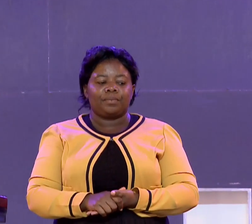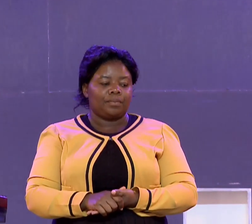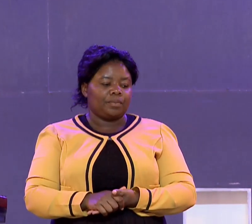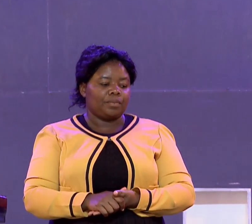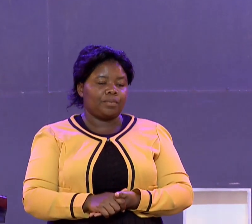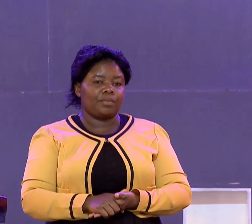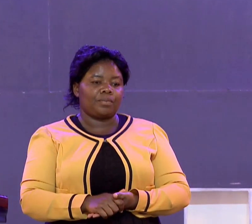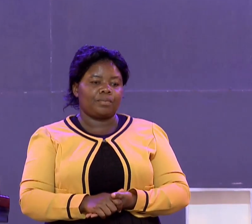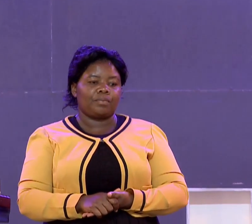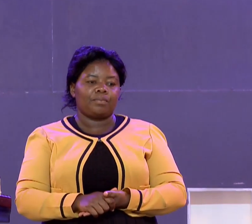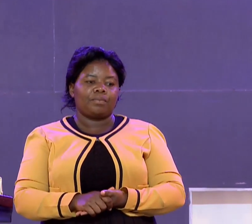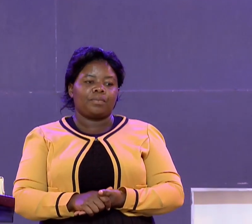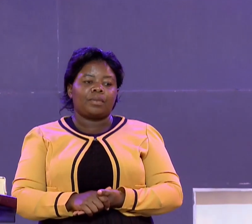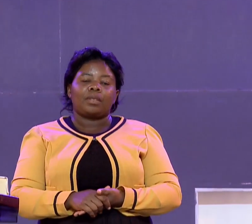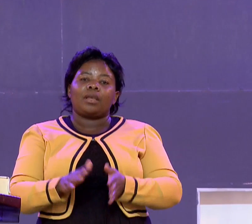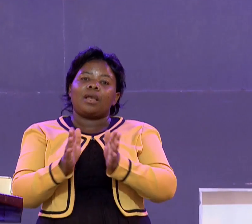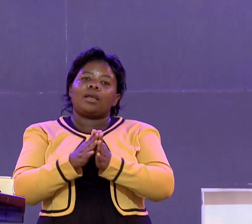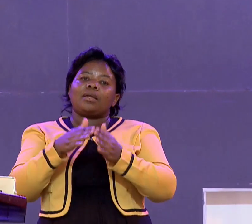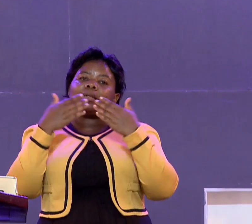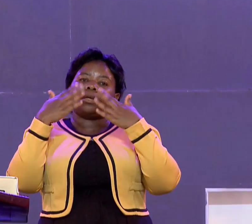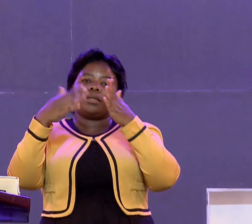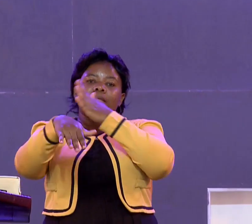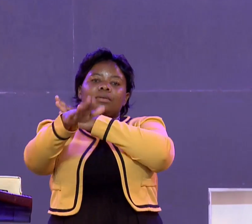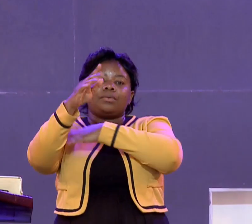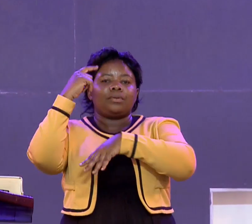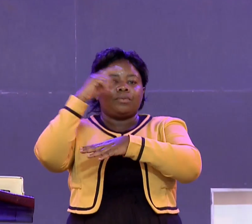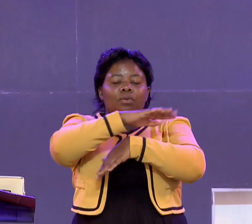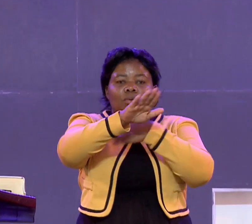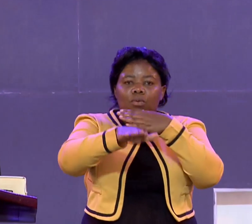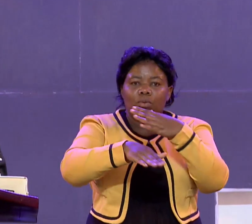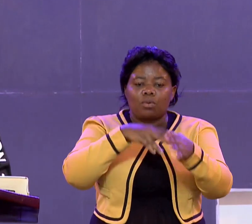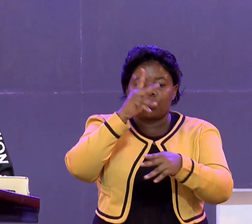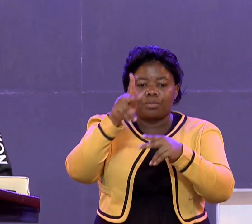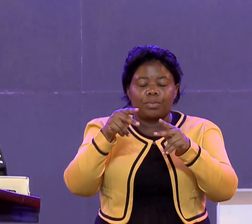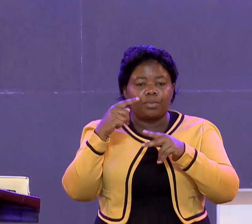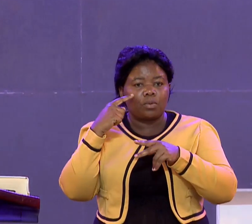want to thank God for everyone who follows these programs of the Word of God.